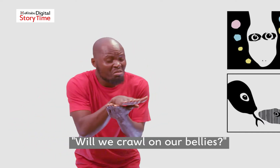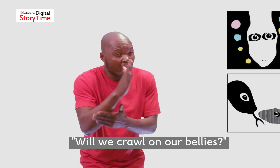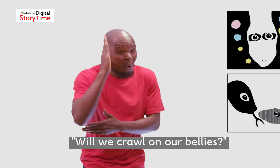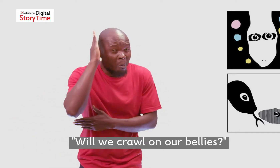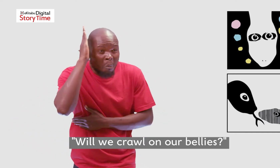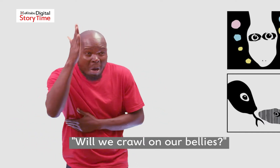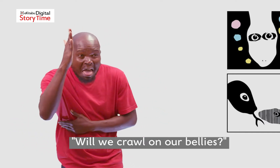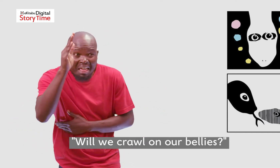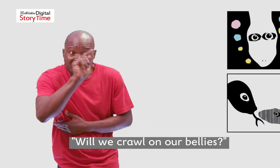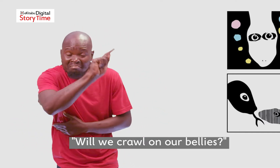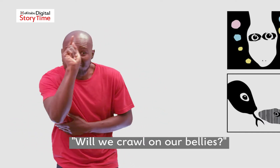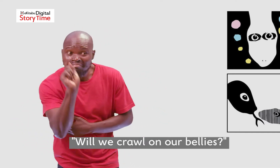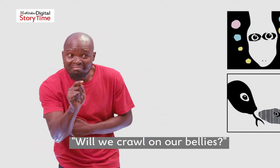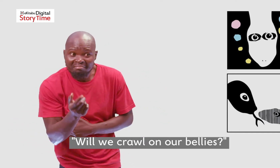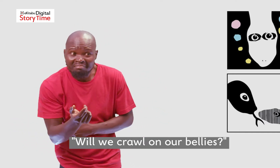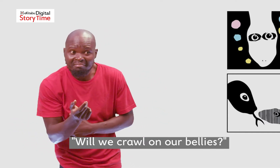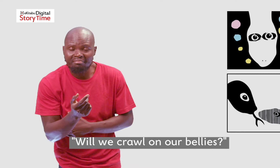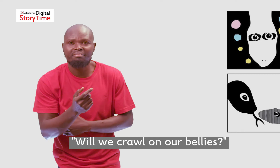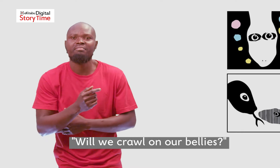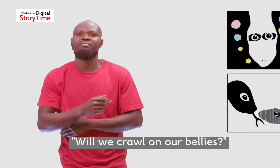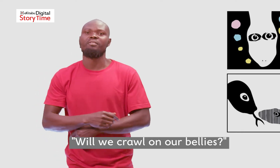"Will we crawl on our bellies?"